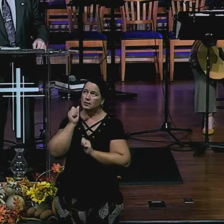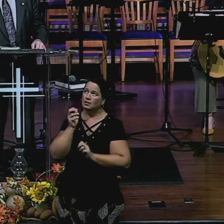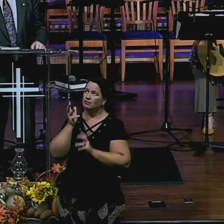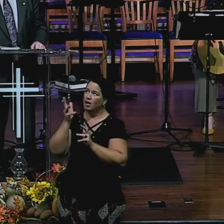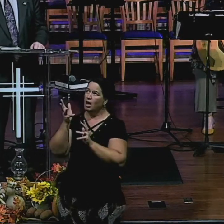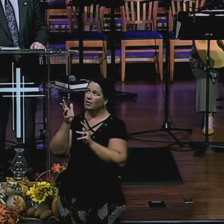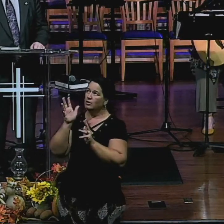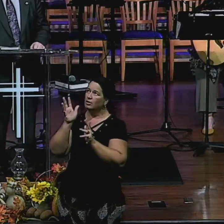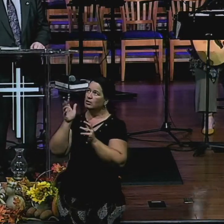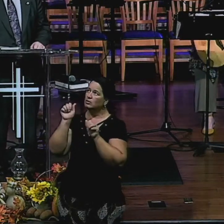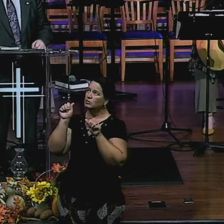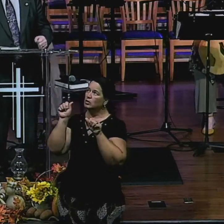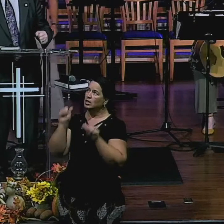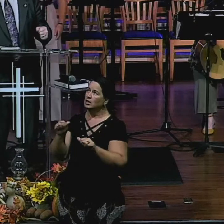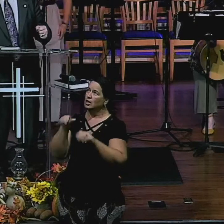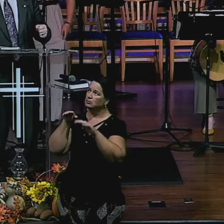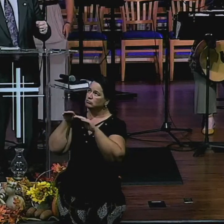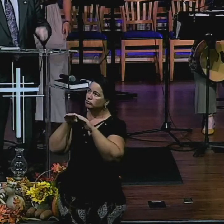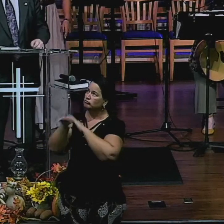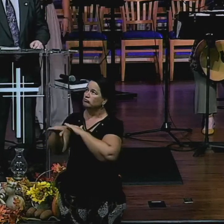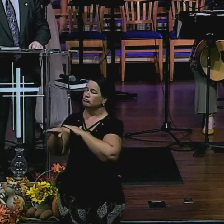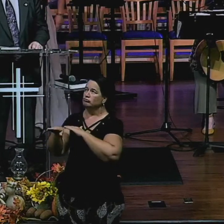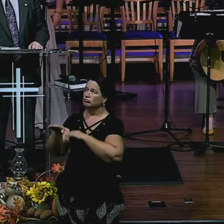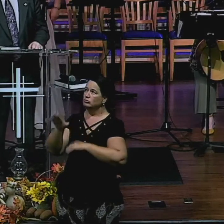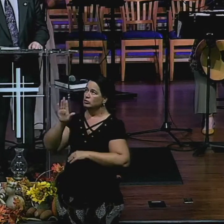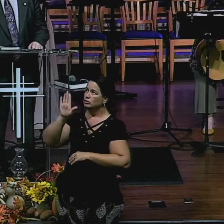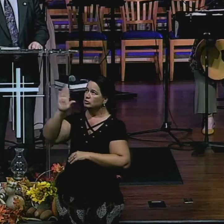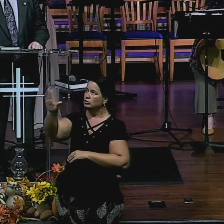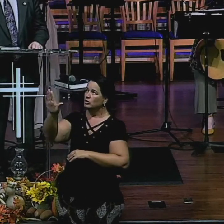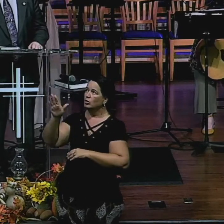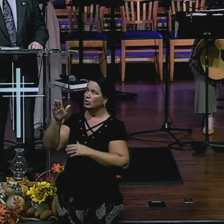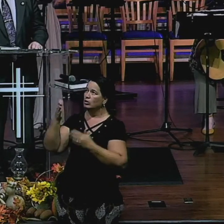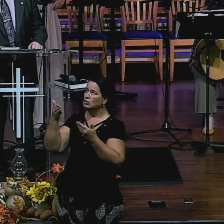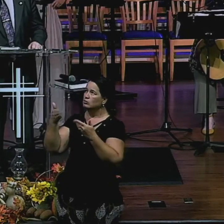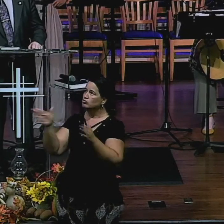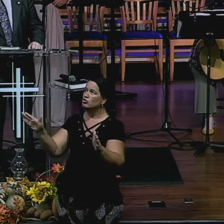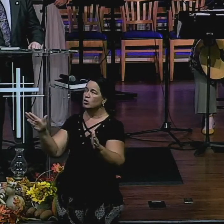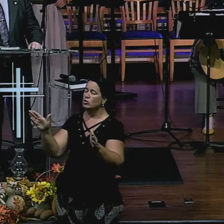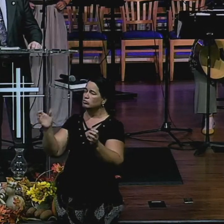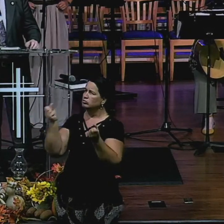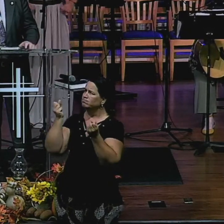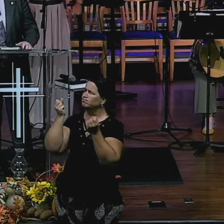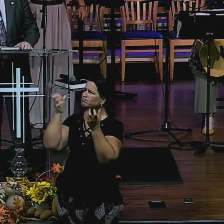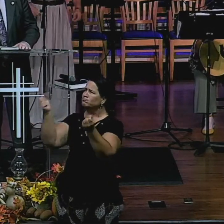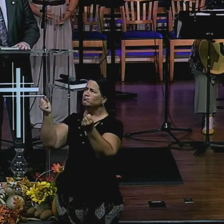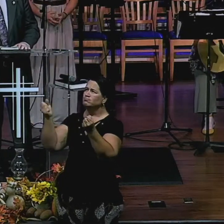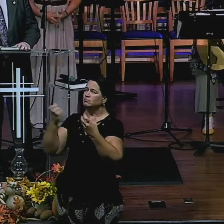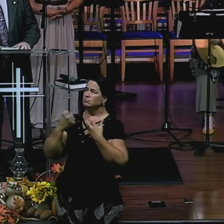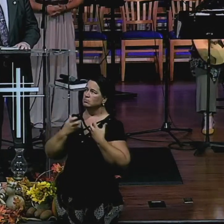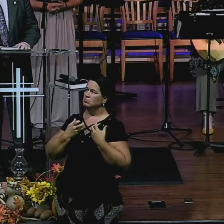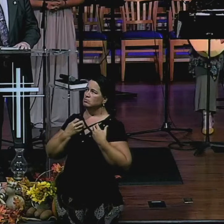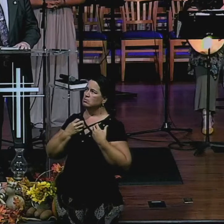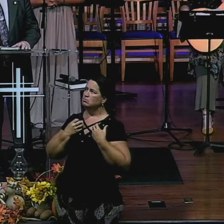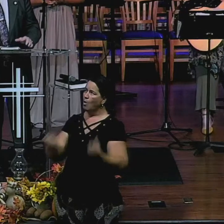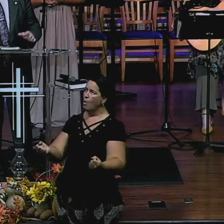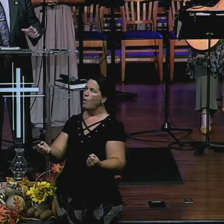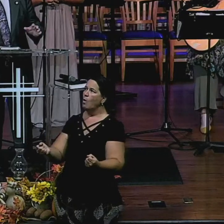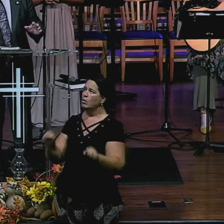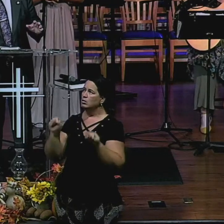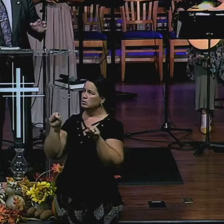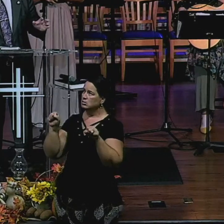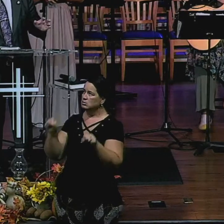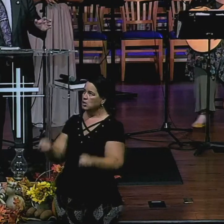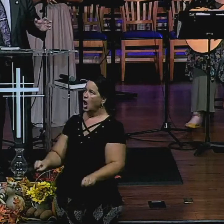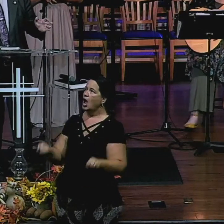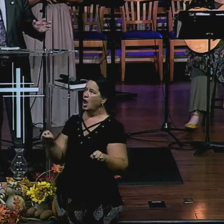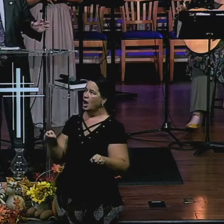into your throne room of grace, and we can come boldly. And Father, it almost gives us in a silly kind of way,